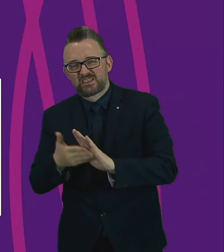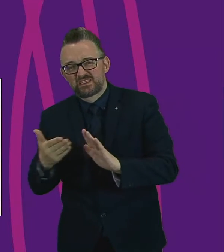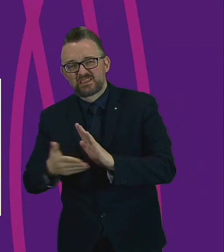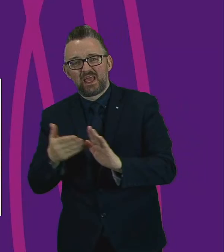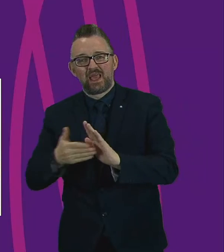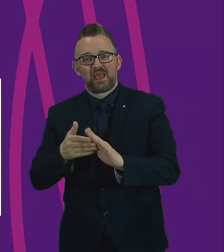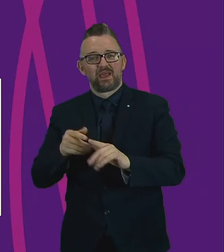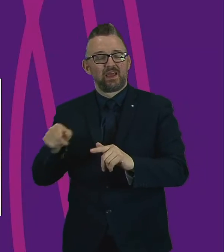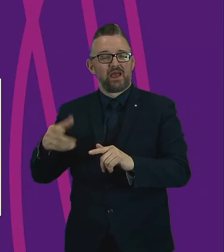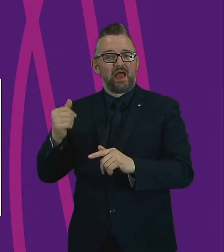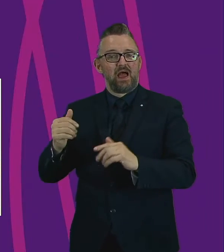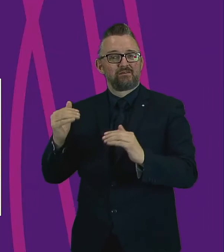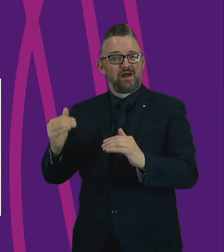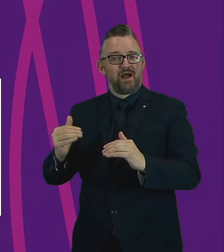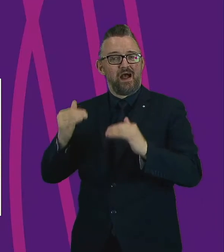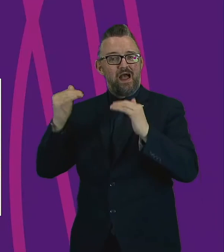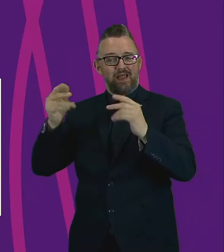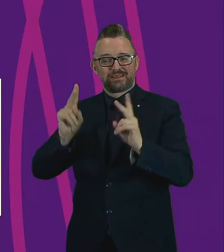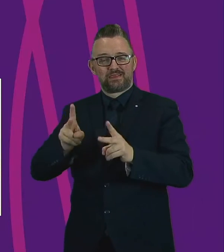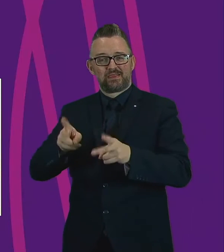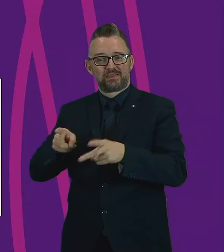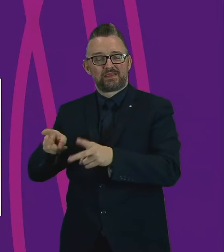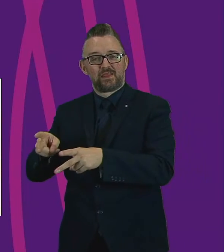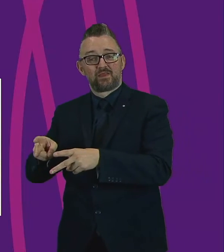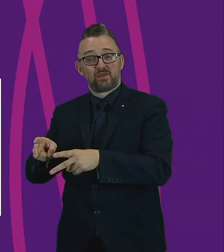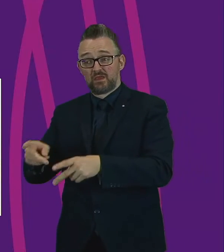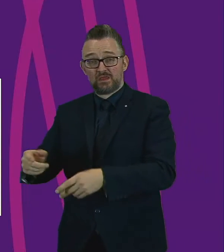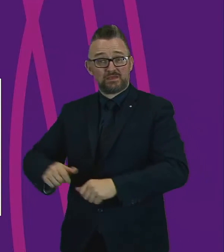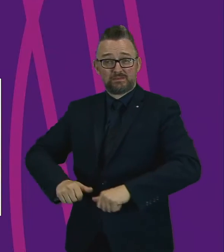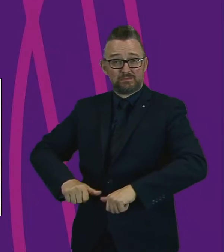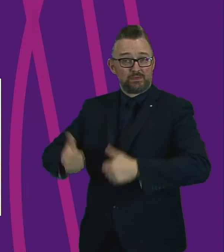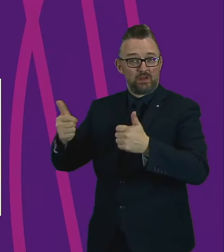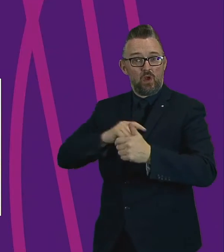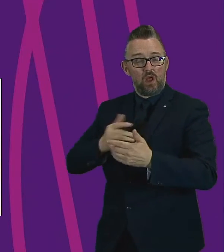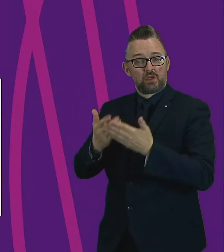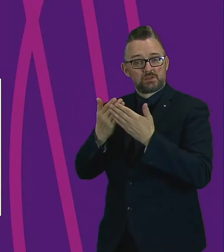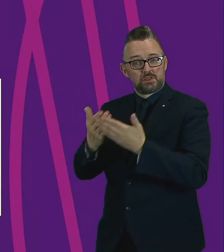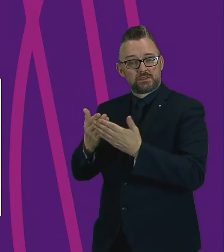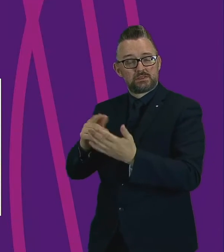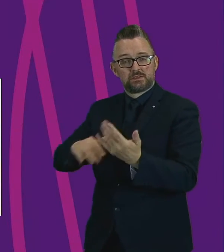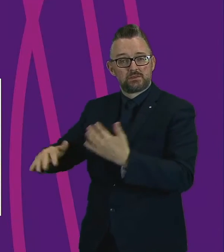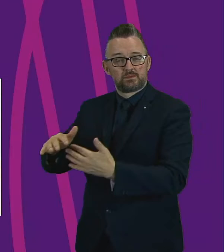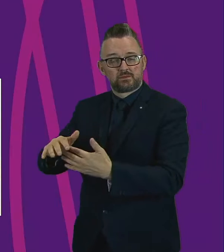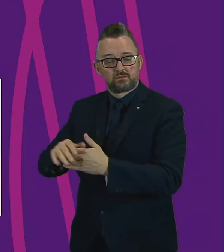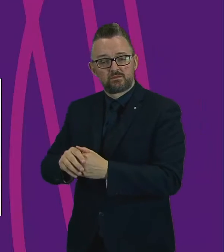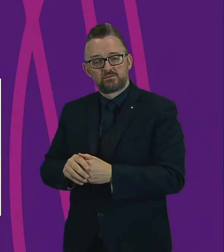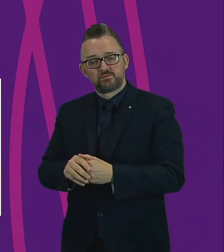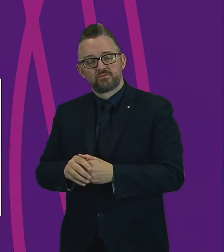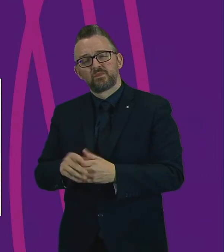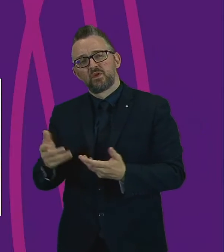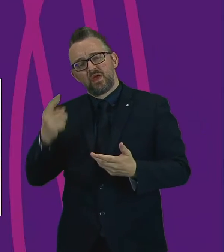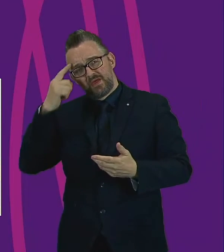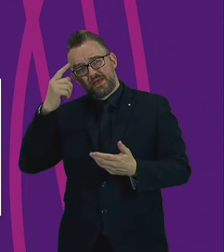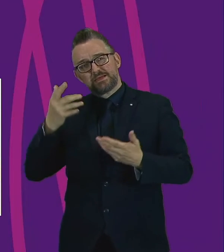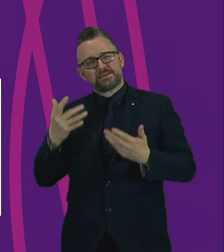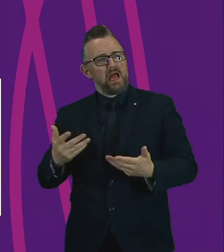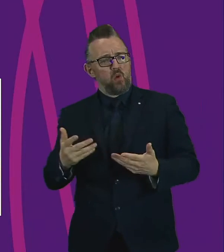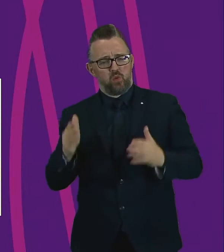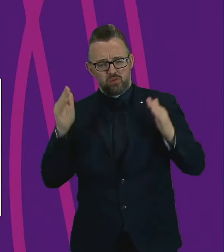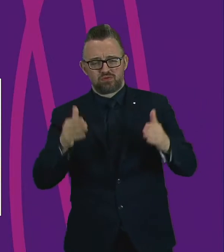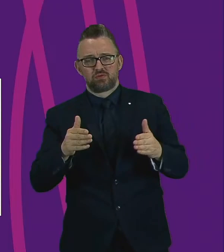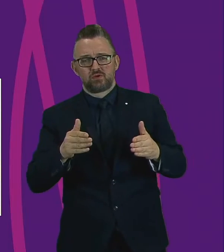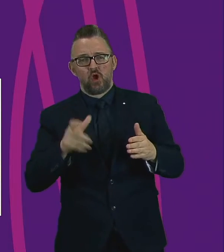correspondingly high degrees of morbidity. It's an excellent place to study disease. What could we be doing today in